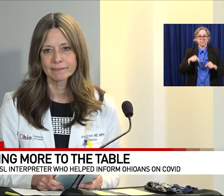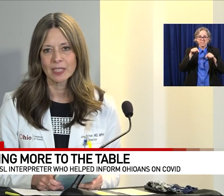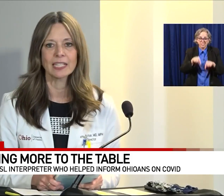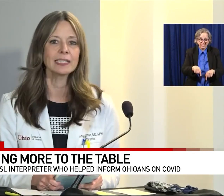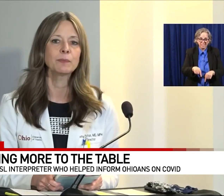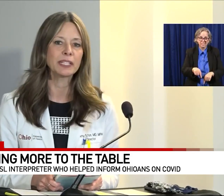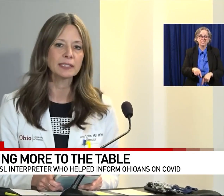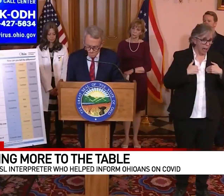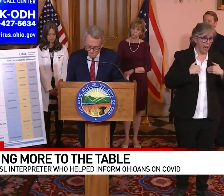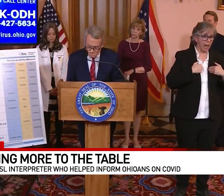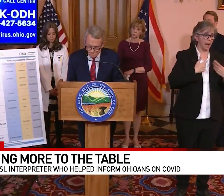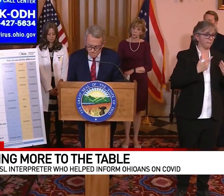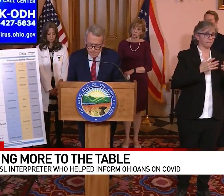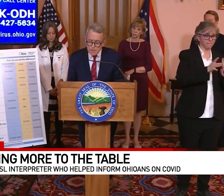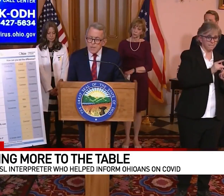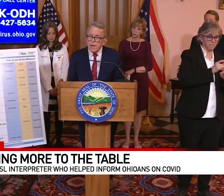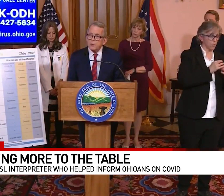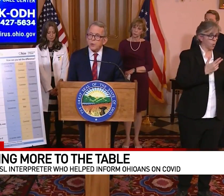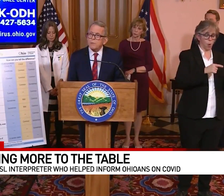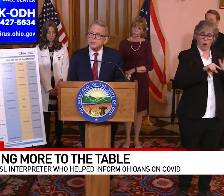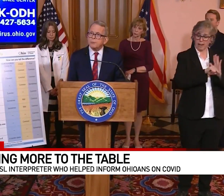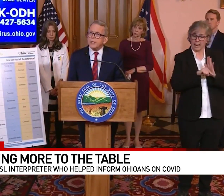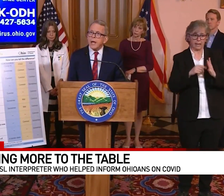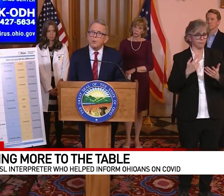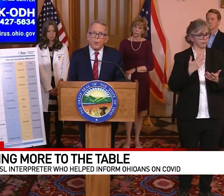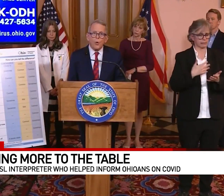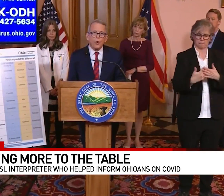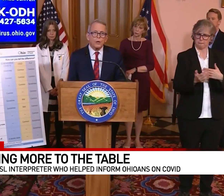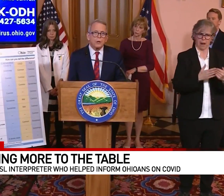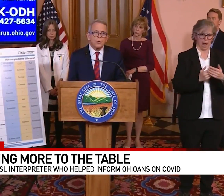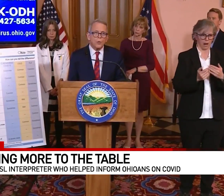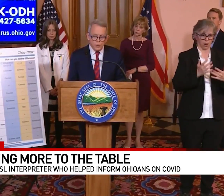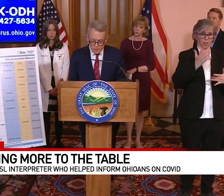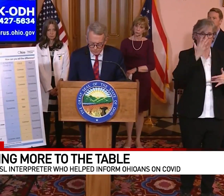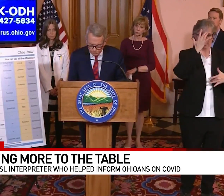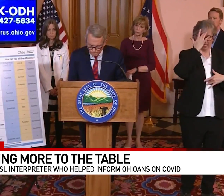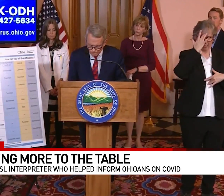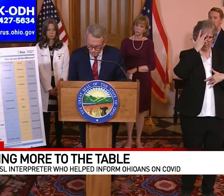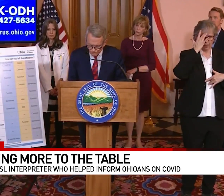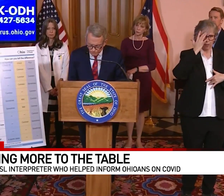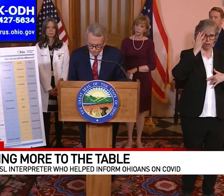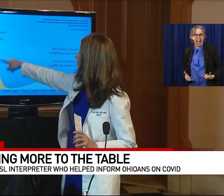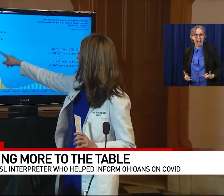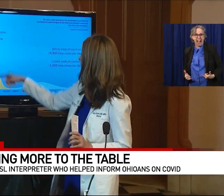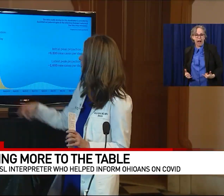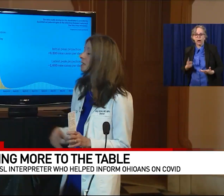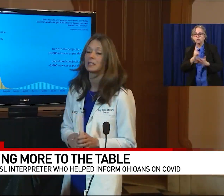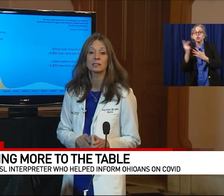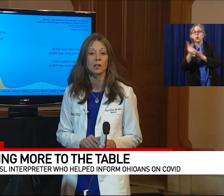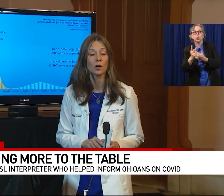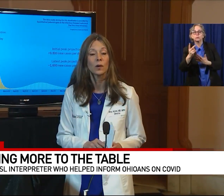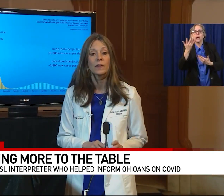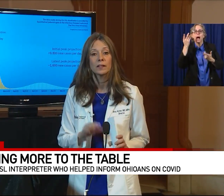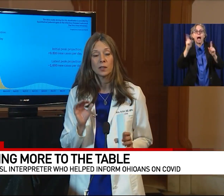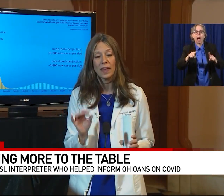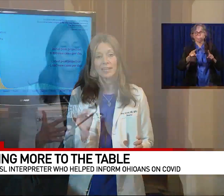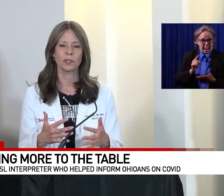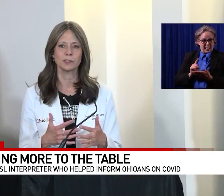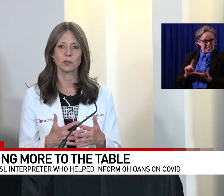an interpreter, highlighting the importance of accessibility, especially during the pandemic. As more and more people took notice, a